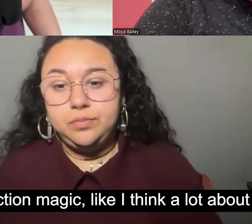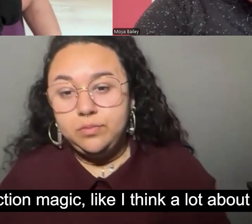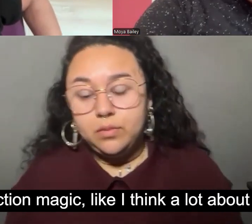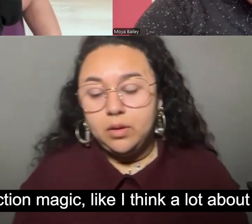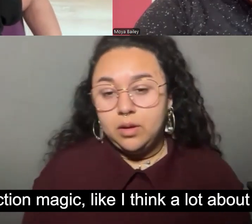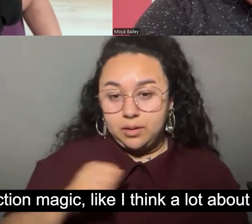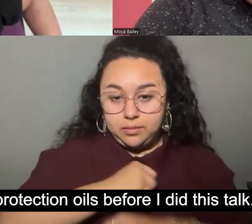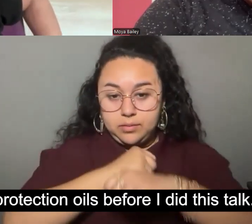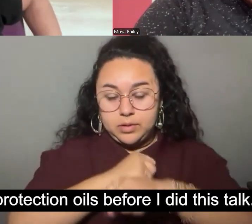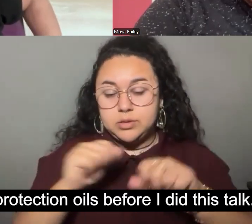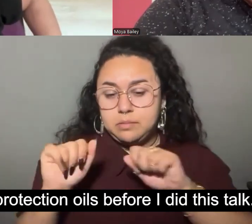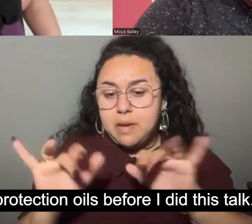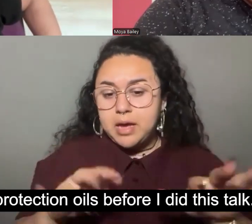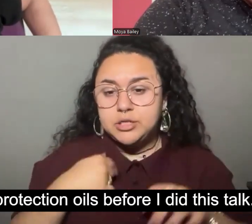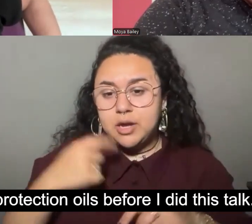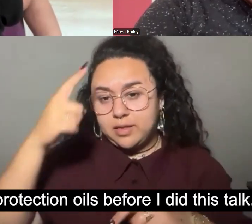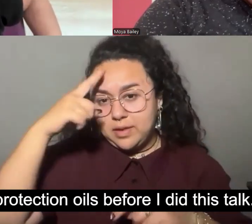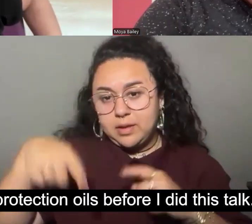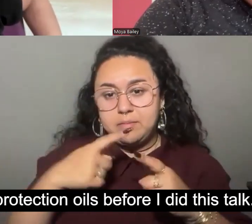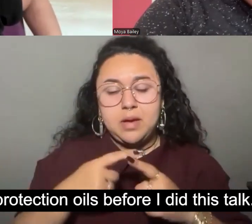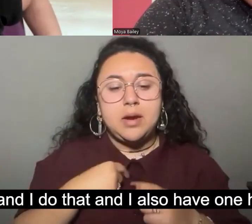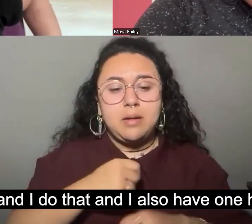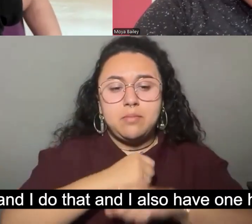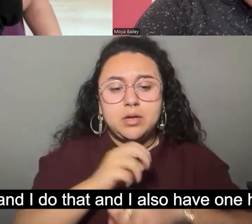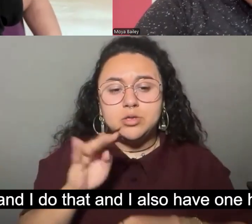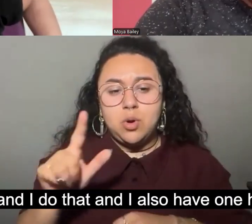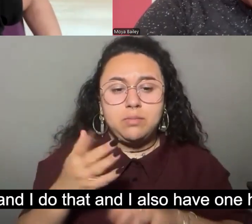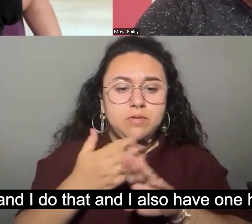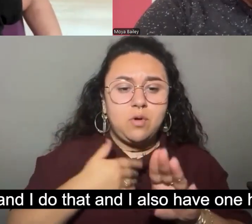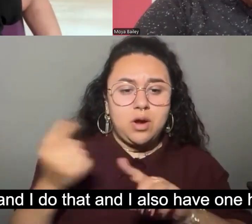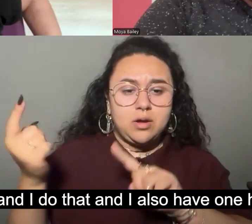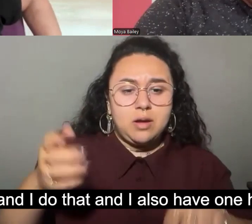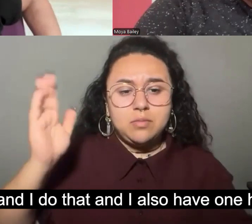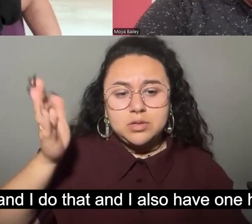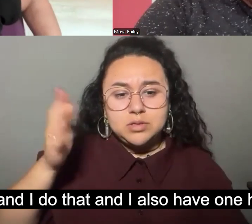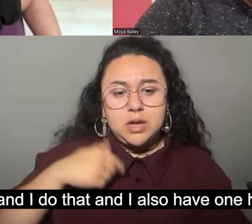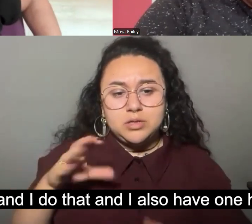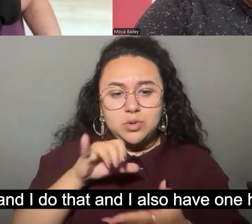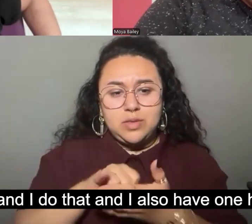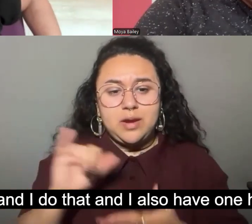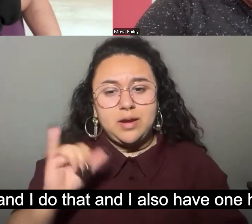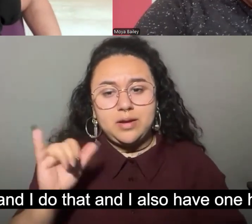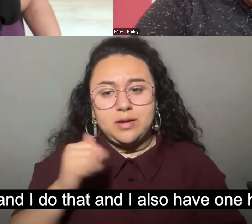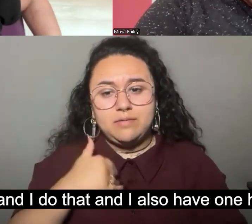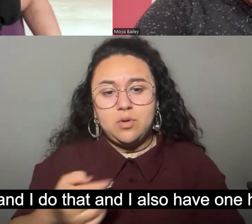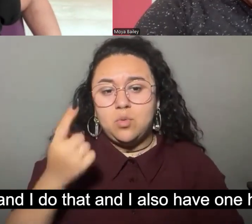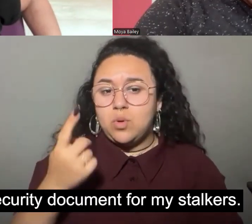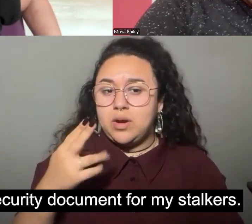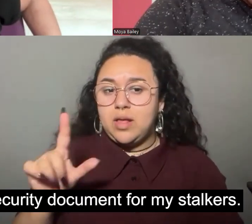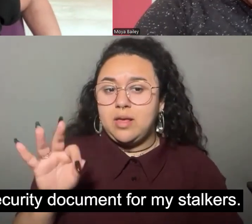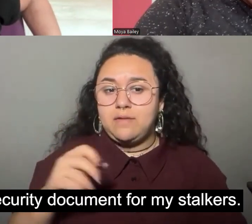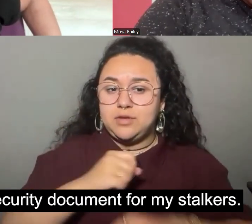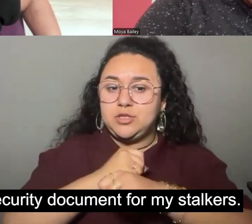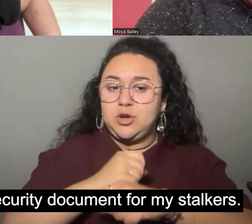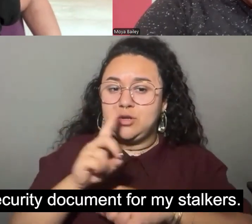Like, I think a lot about, I put on protection oils before I did this talk. And I do that. And I also have one hell of a security document